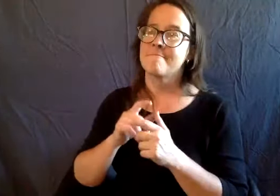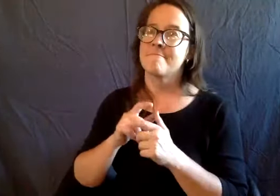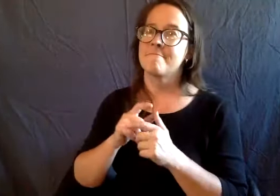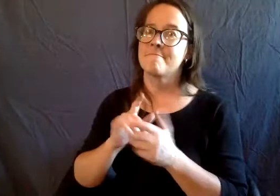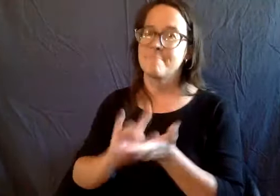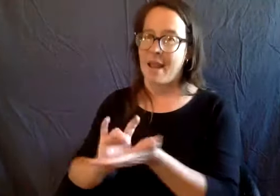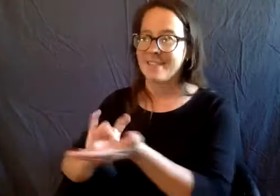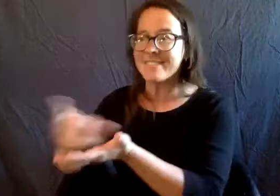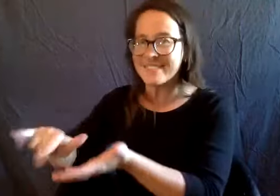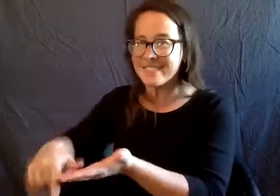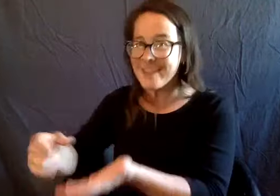the medicine began to work.